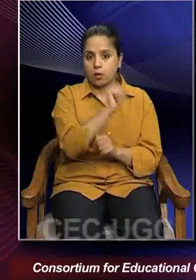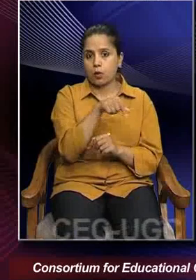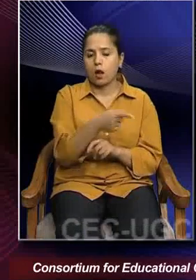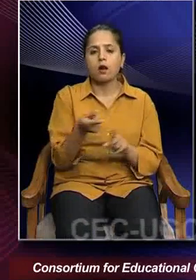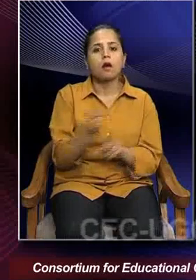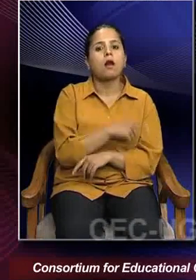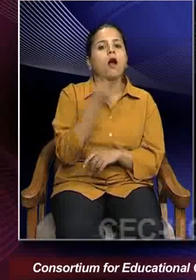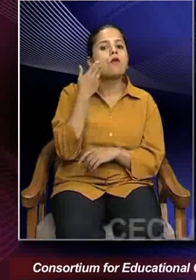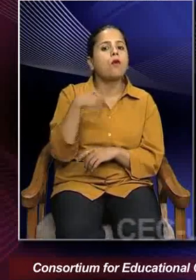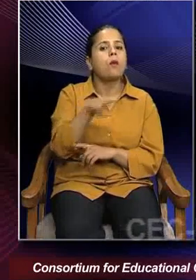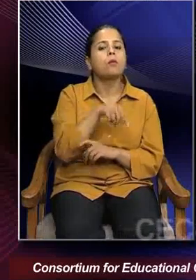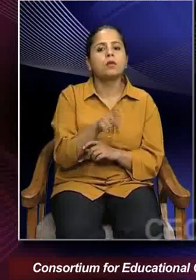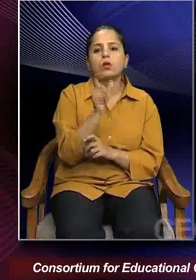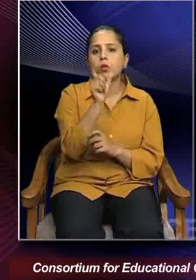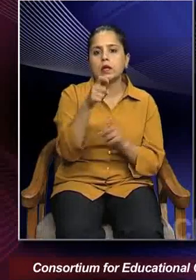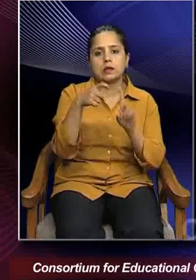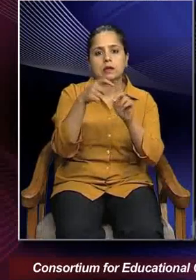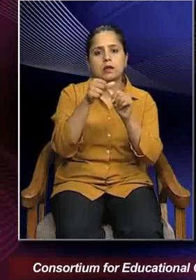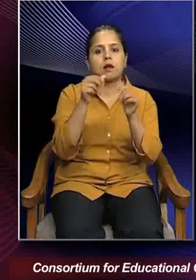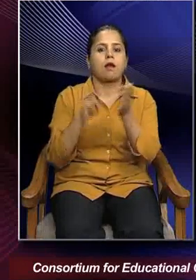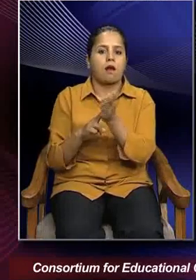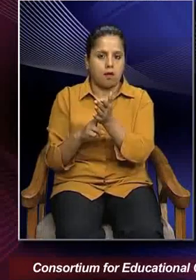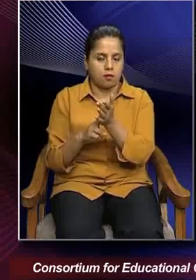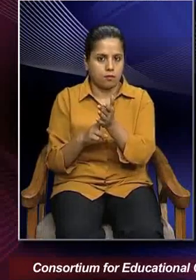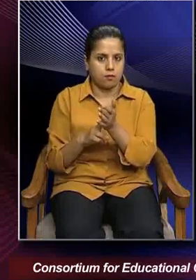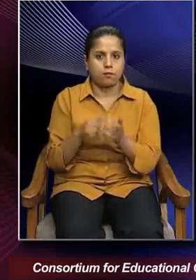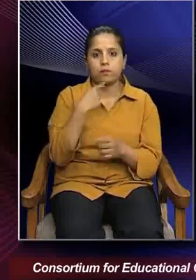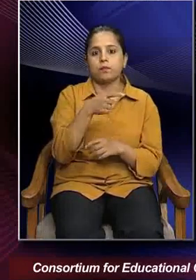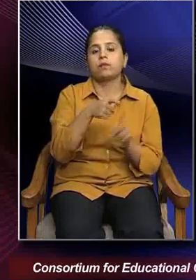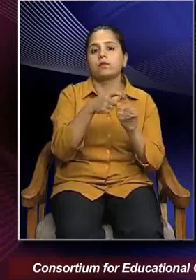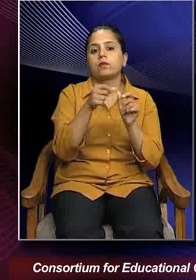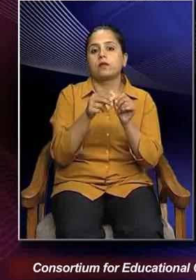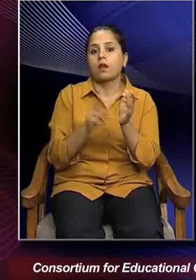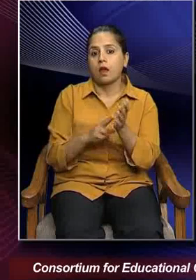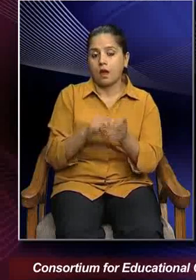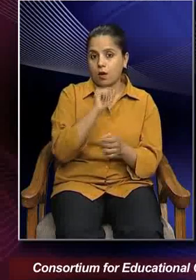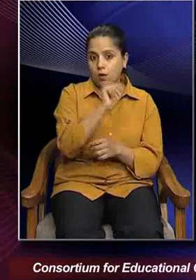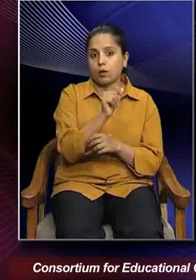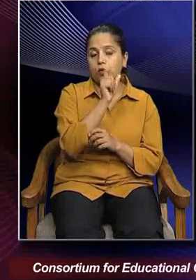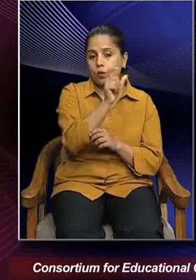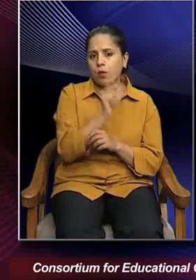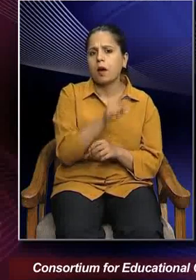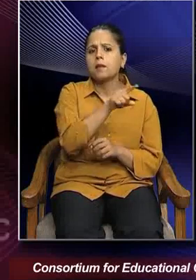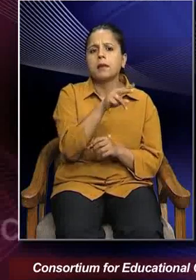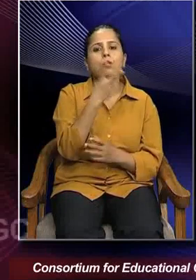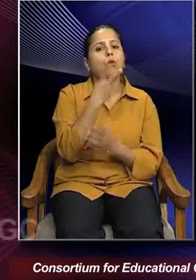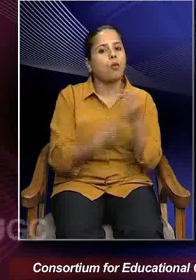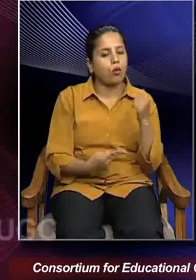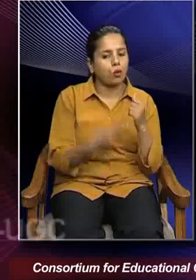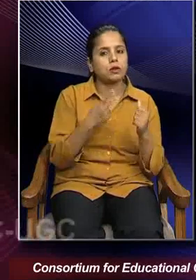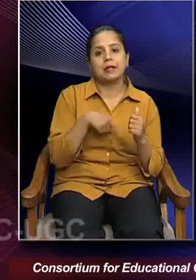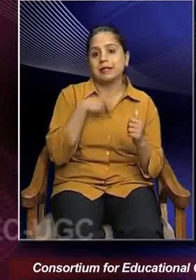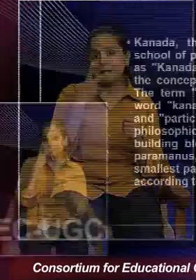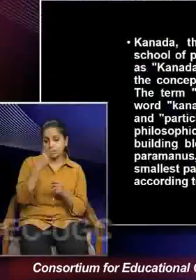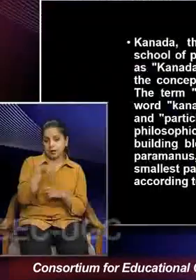derived from the word Kan. Okay, and the term Kana, it means both grain